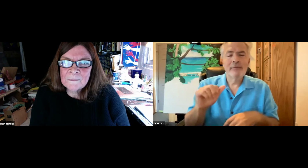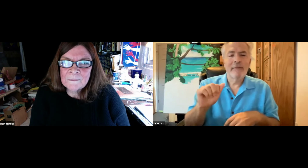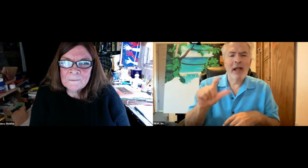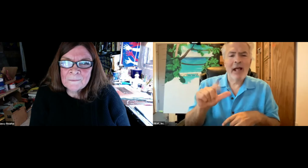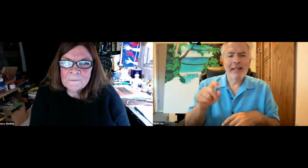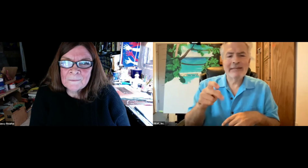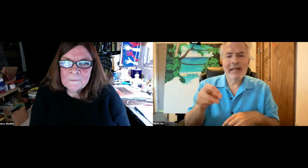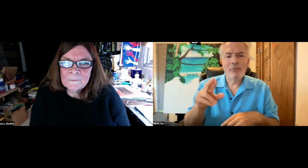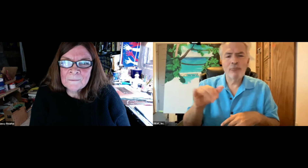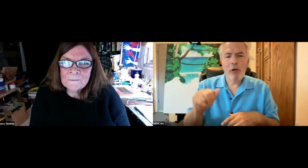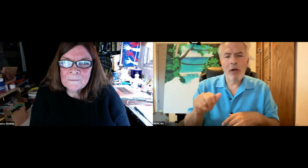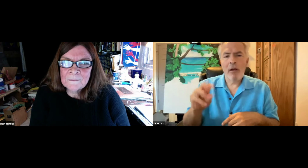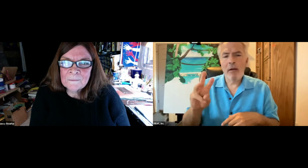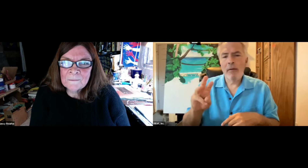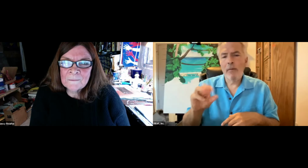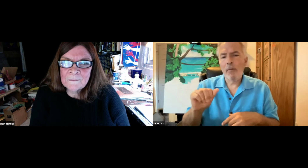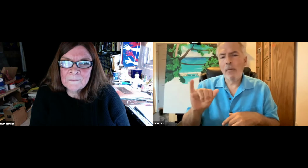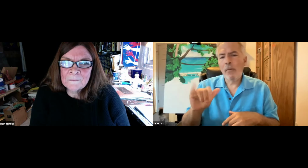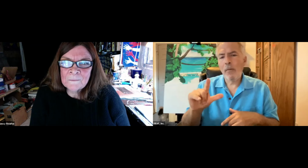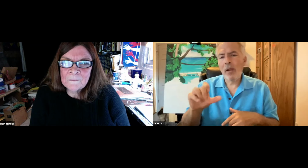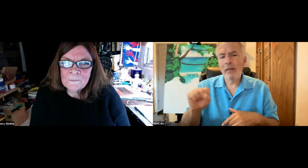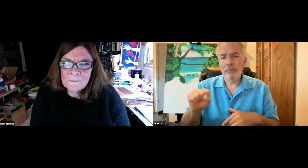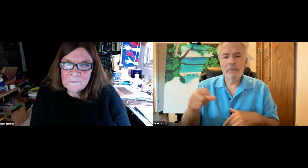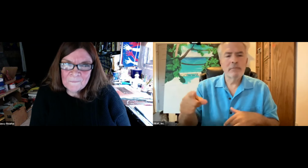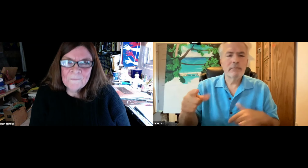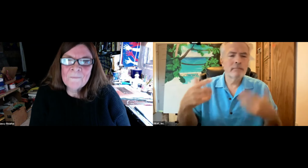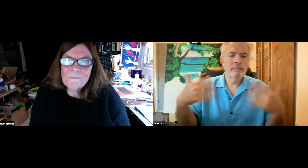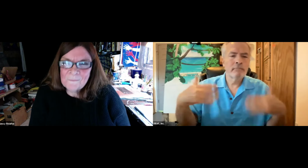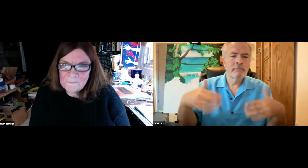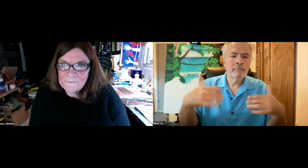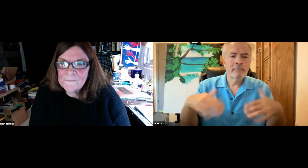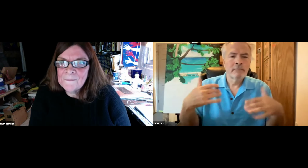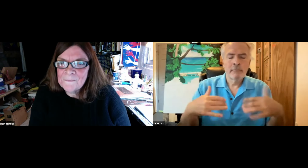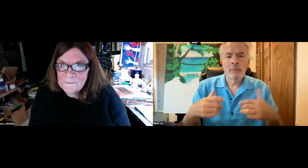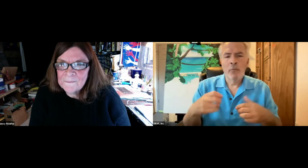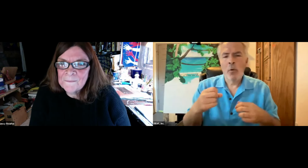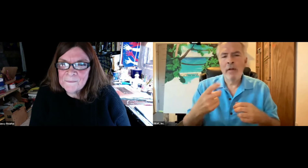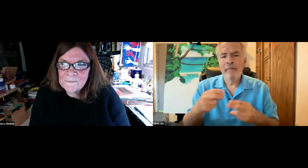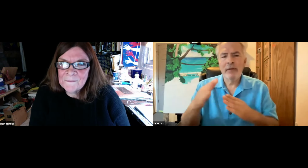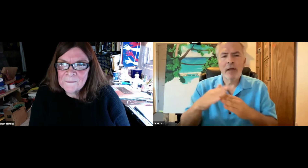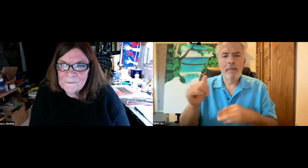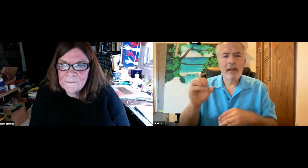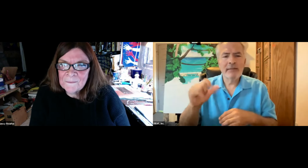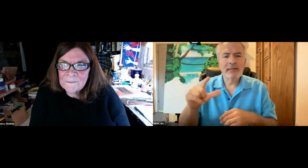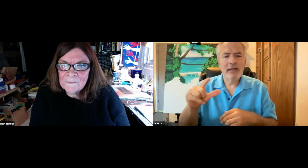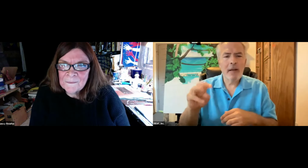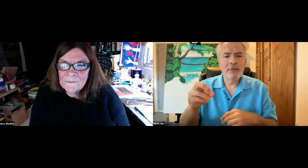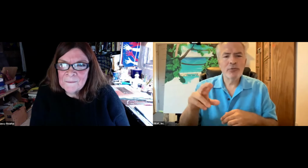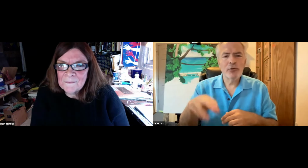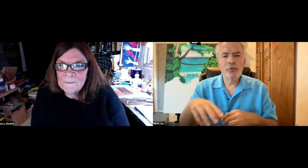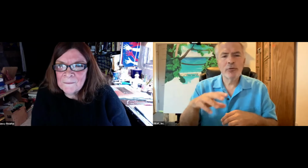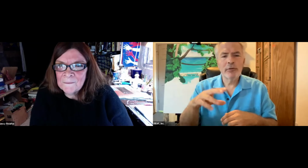photography. So it's going to be Alexandra Williams. And, oh, my gosh, it's a